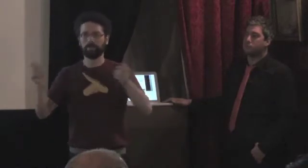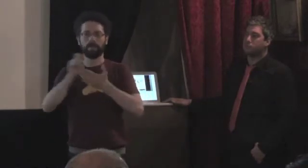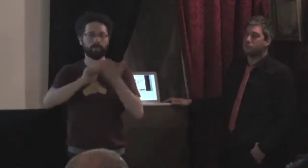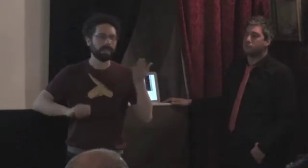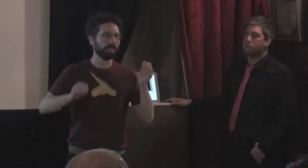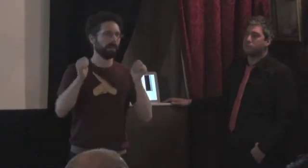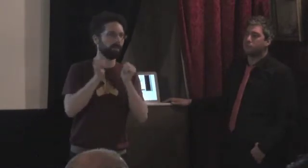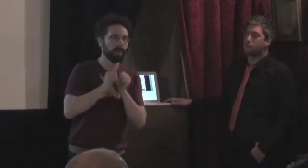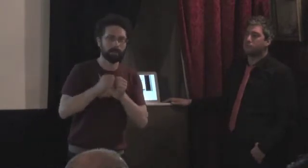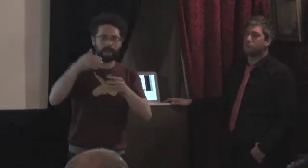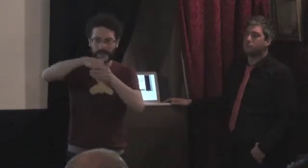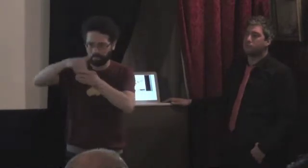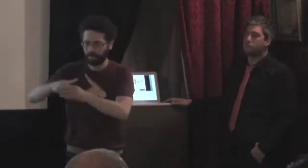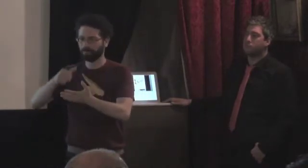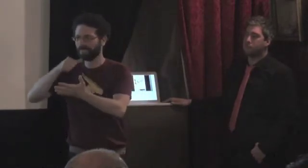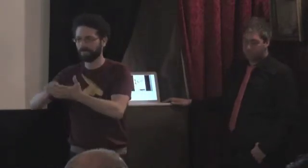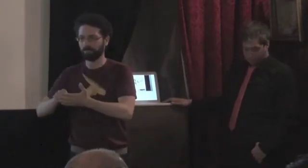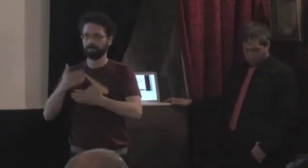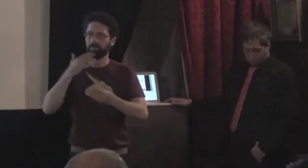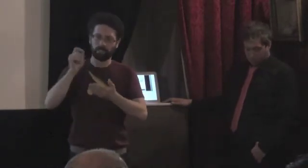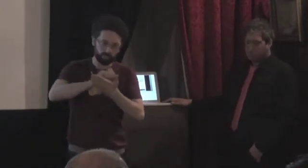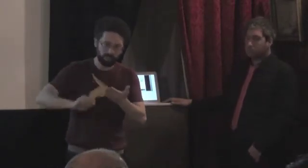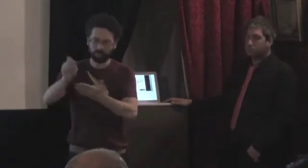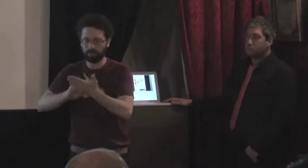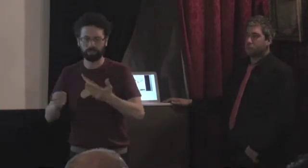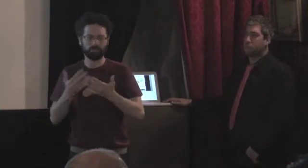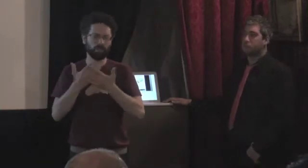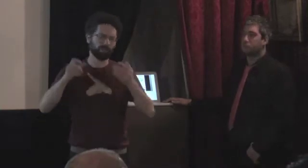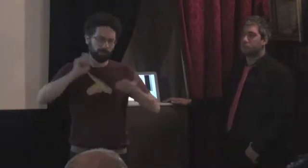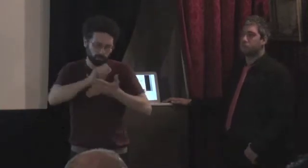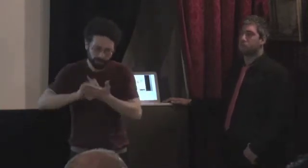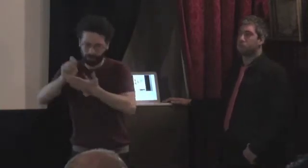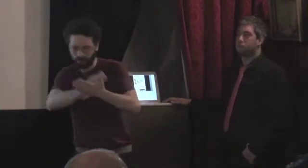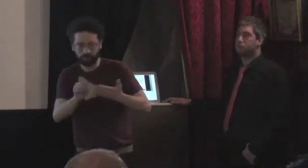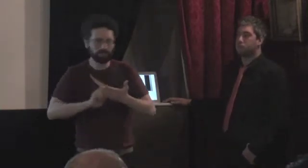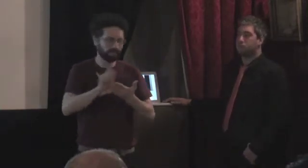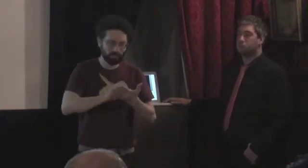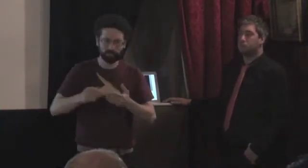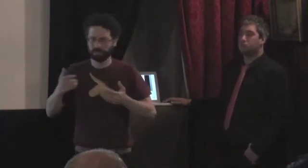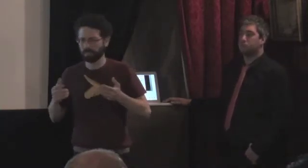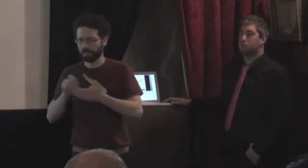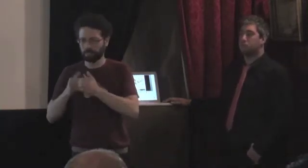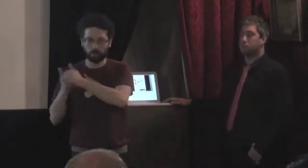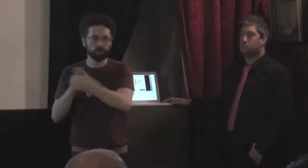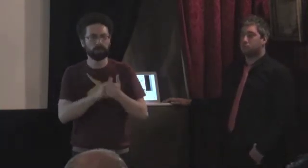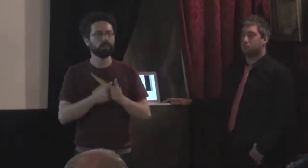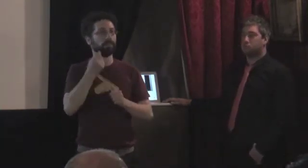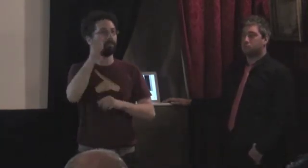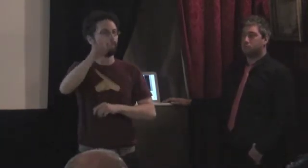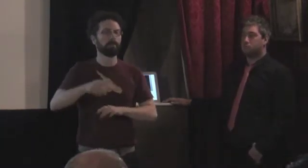come for action. We asked people to start recording their experiences and writing letters. Now we realise